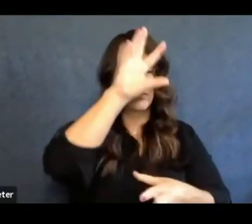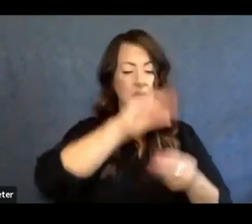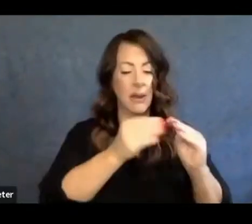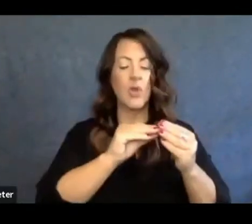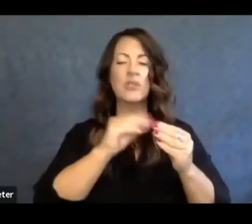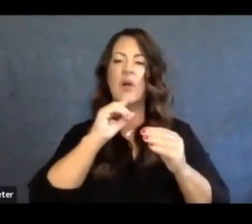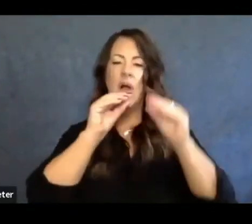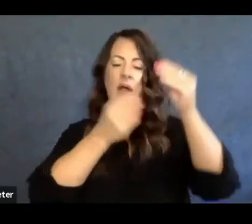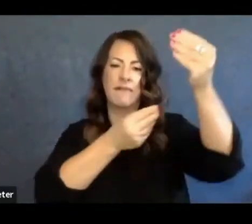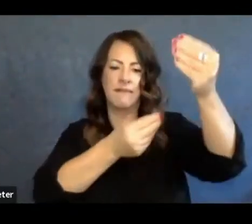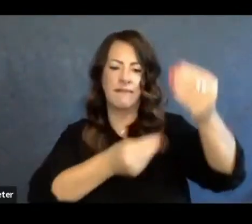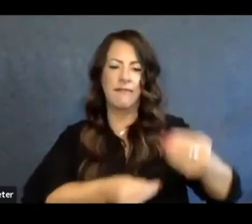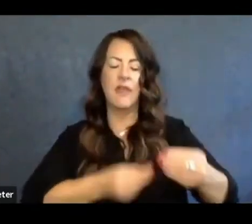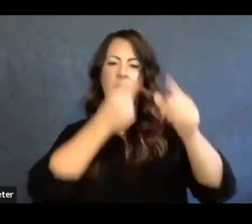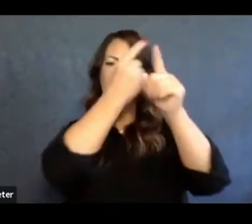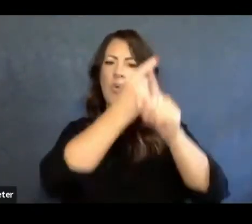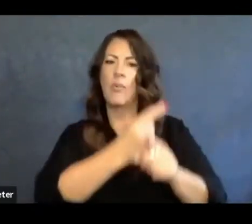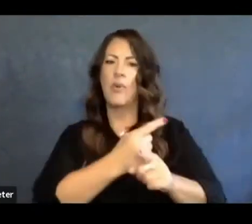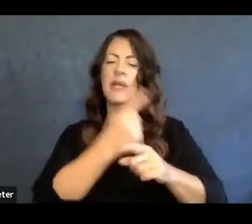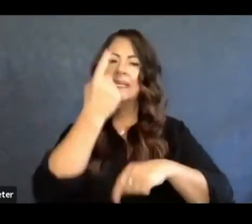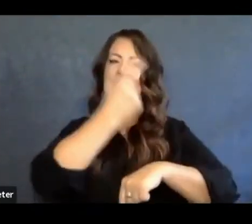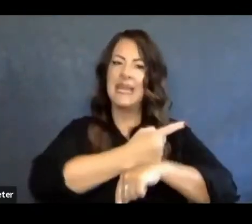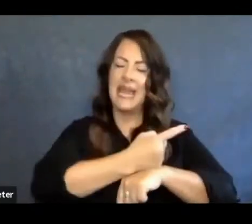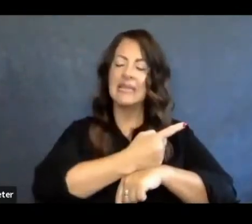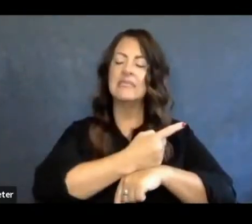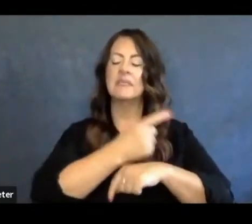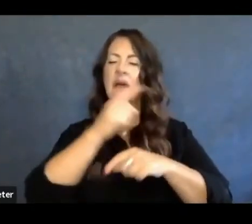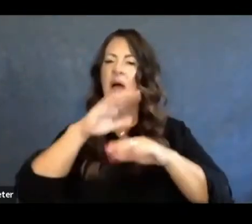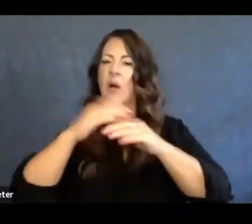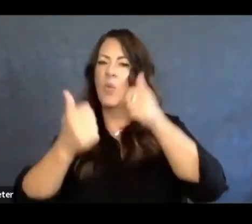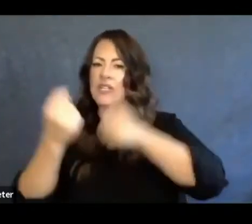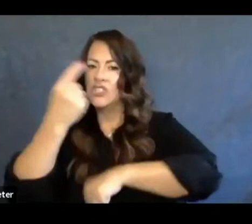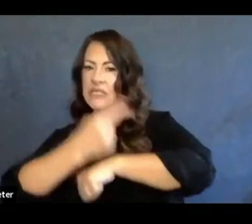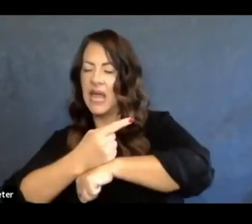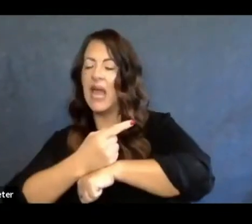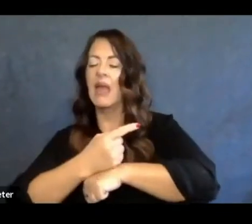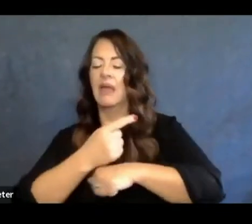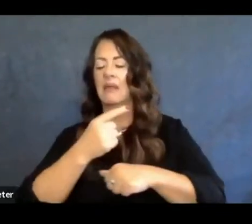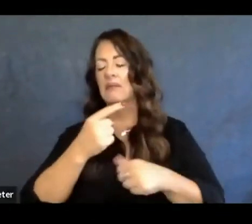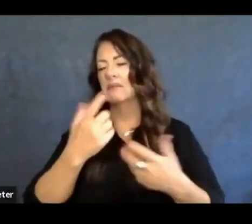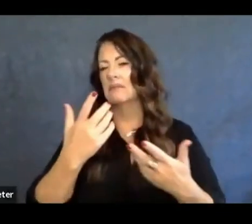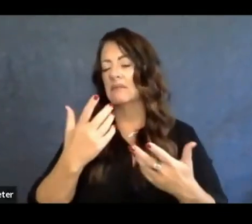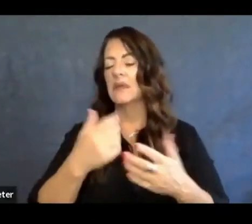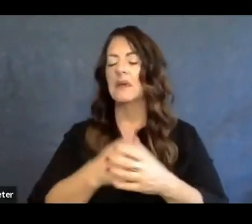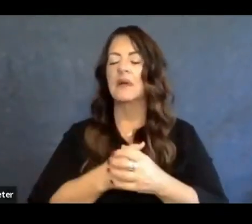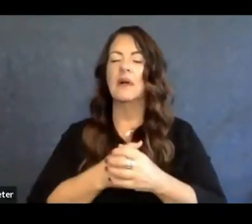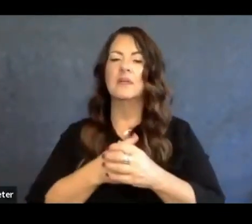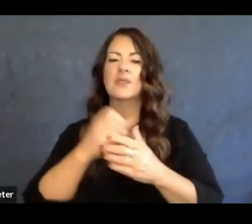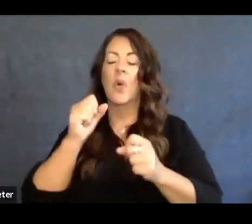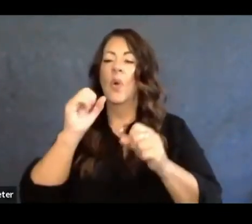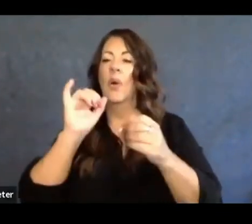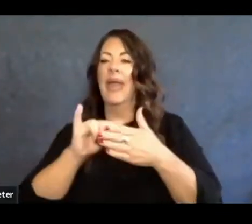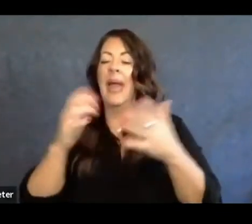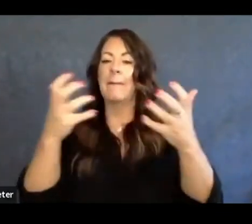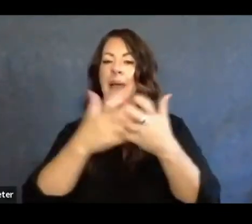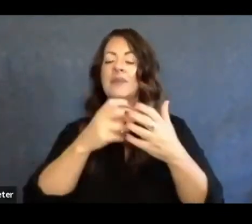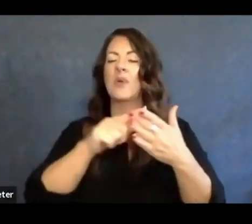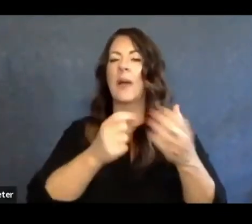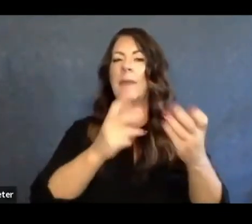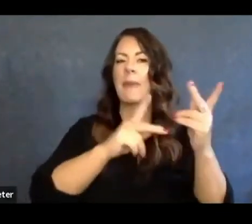of when somebody in our community was positive. And then in regards to your third question on our level of